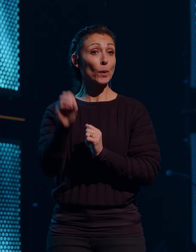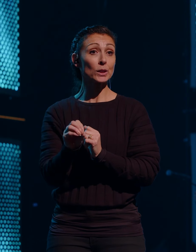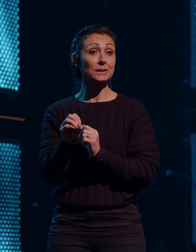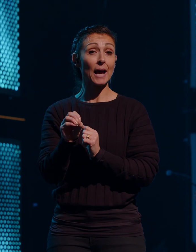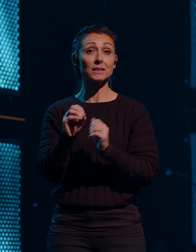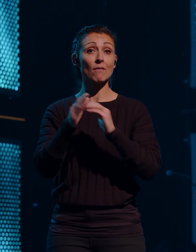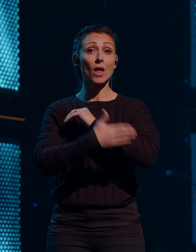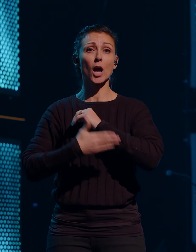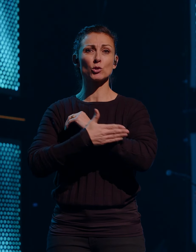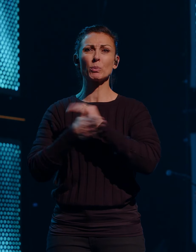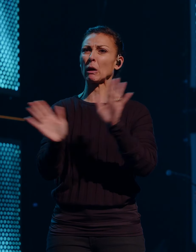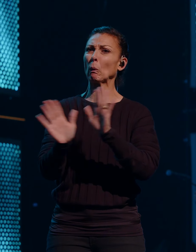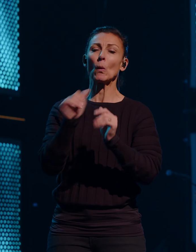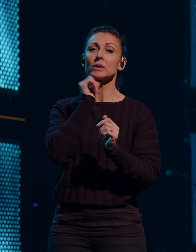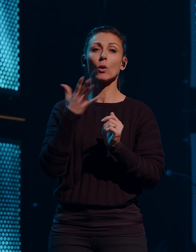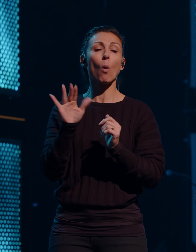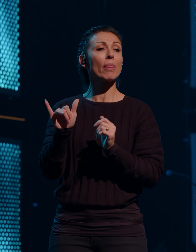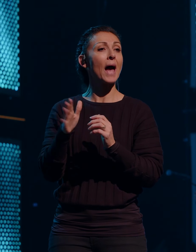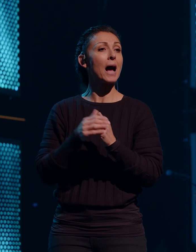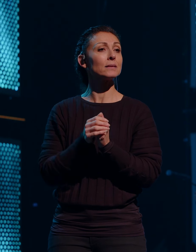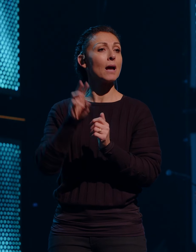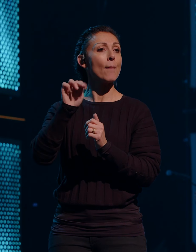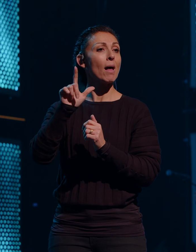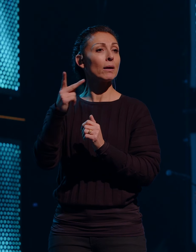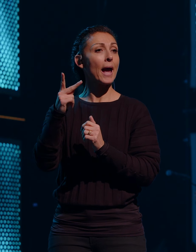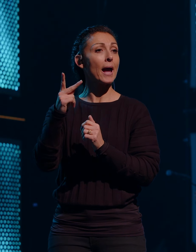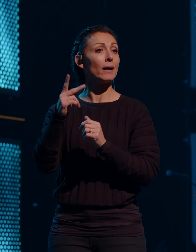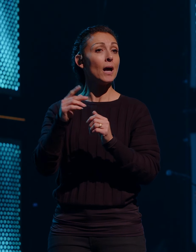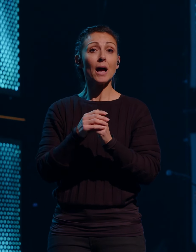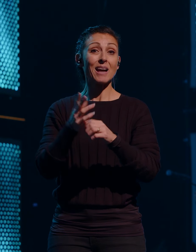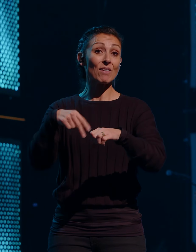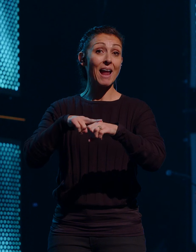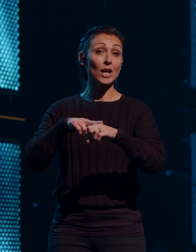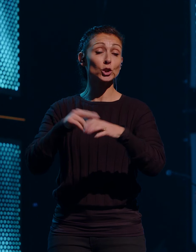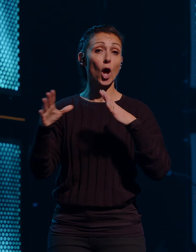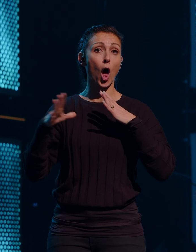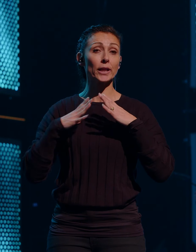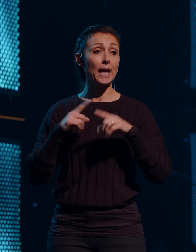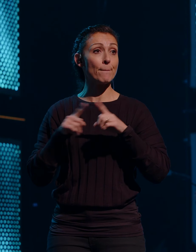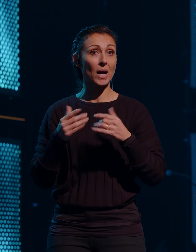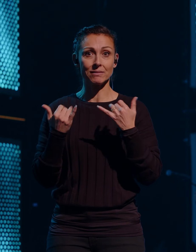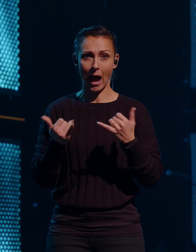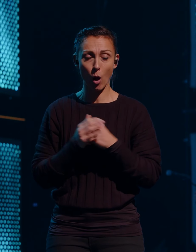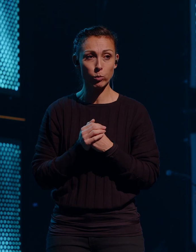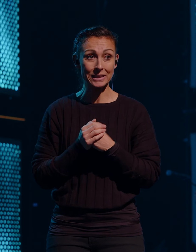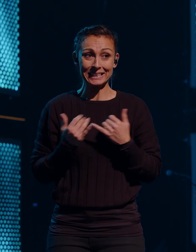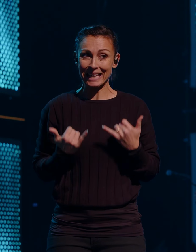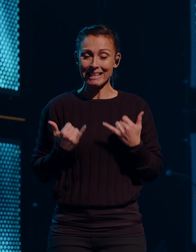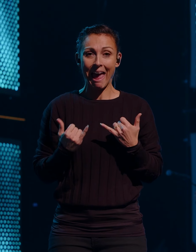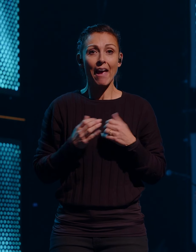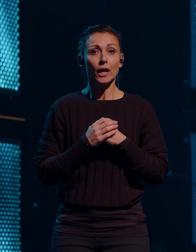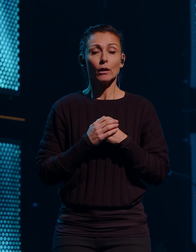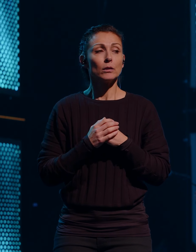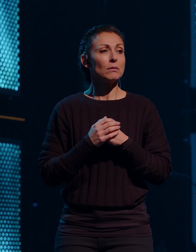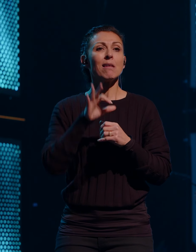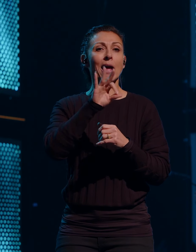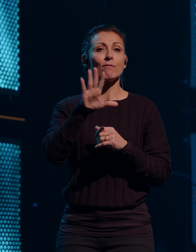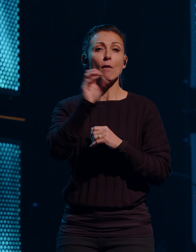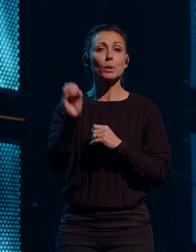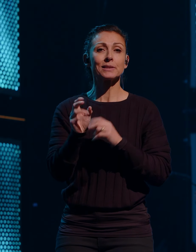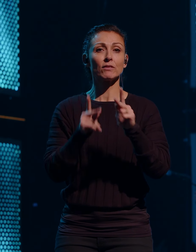want that to happen. They didn't want it to be a national holiday. Today, if you take a poll of Dr. Martin Luther King, 95% of people see him as a national